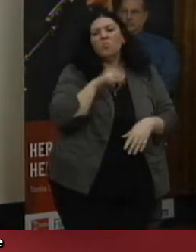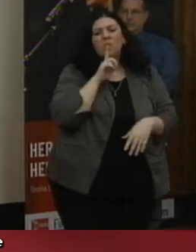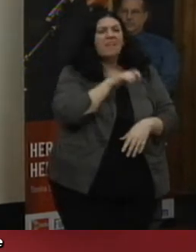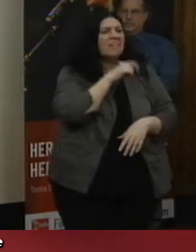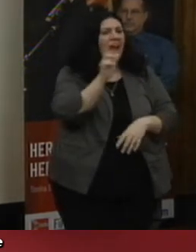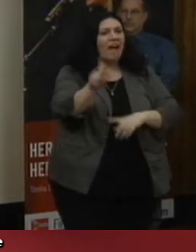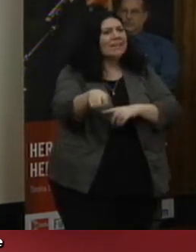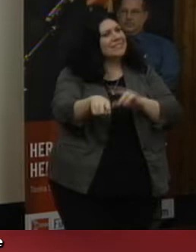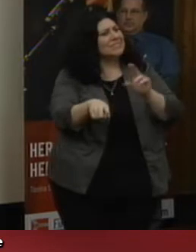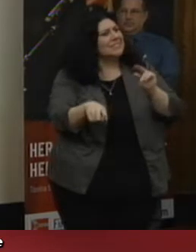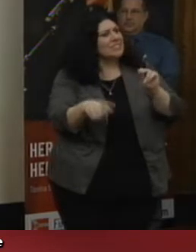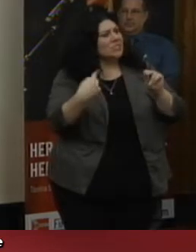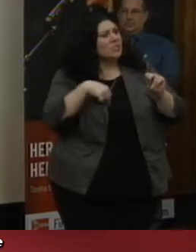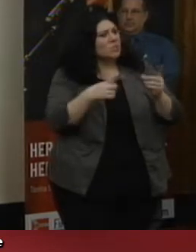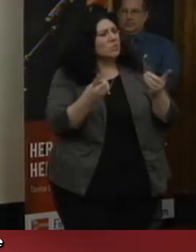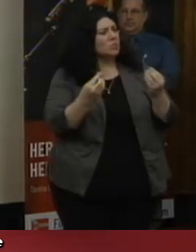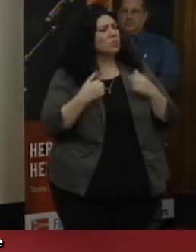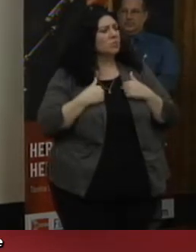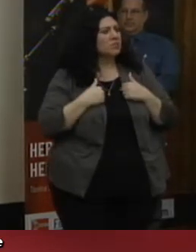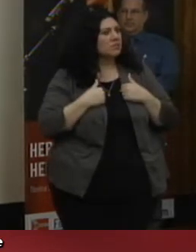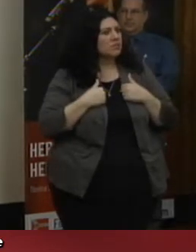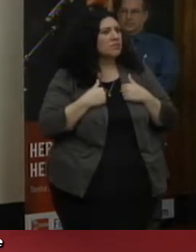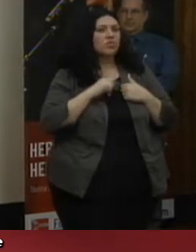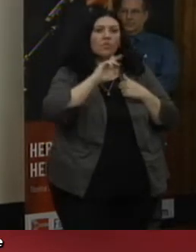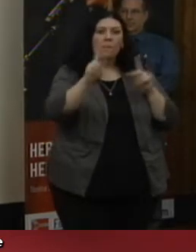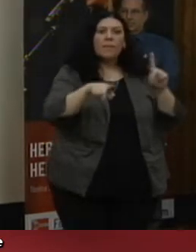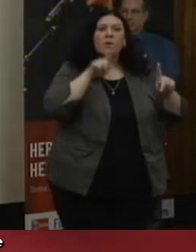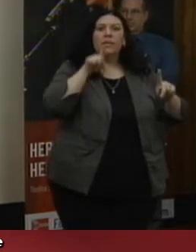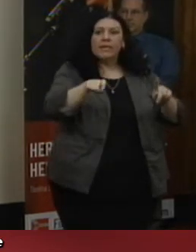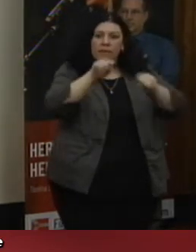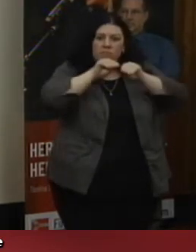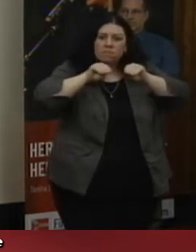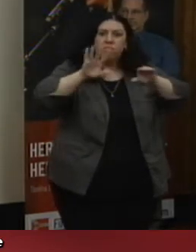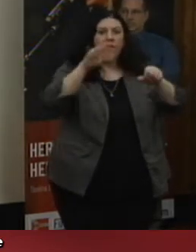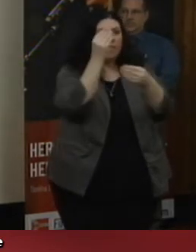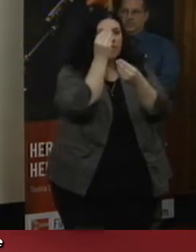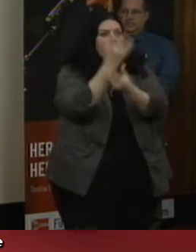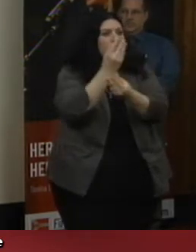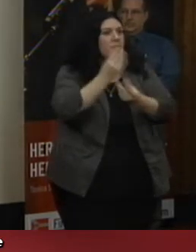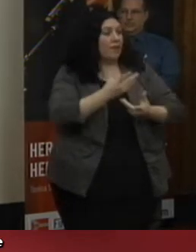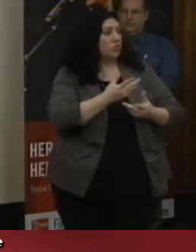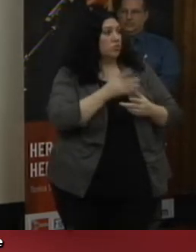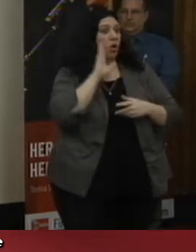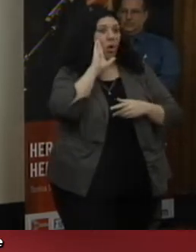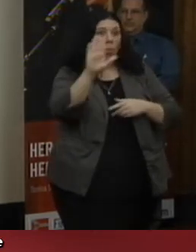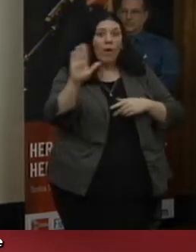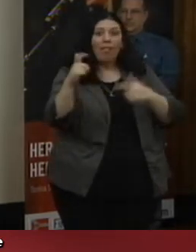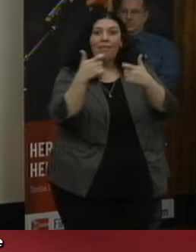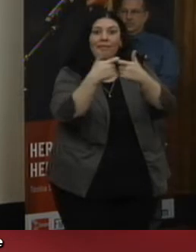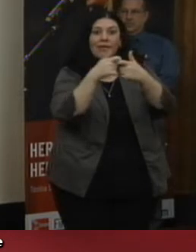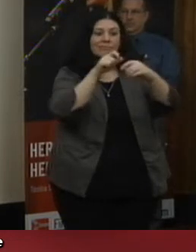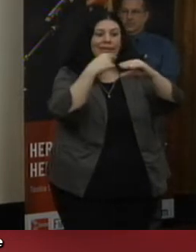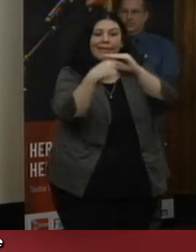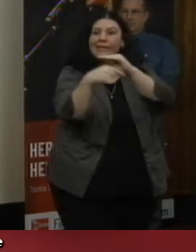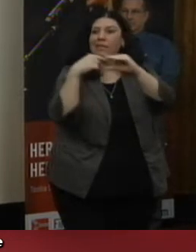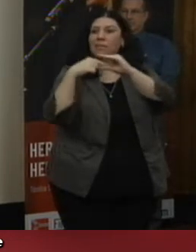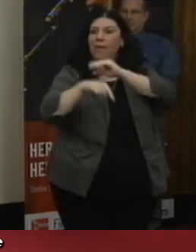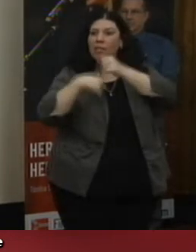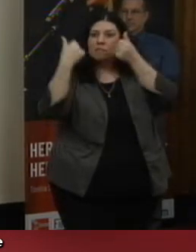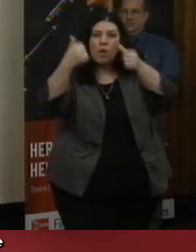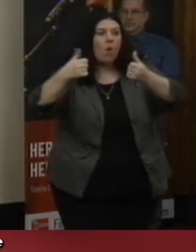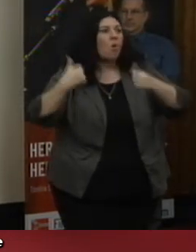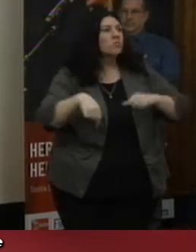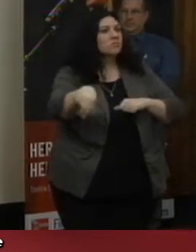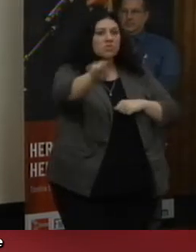So I think these folks, we have to get the message out to them, and we'll do that electronically, and you'll do that with the